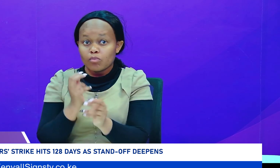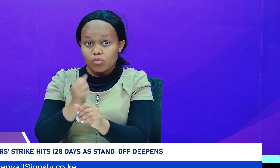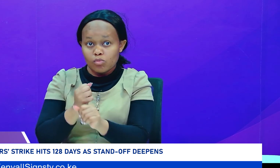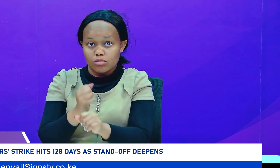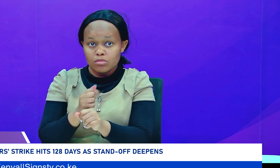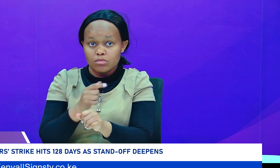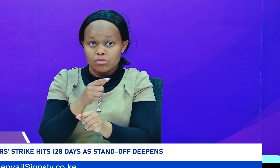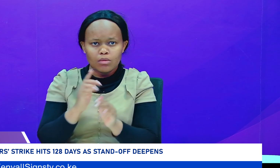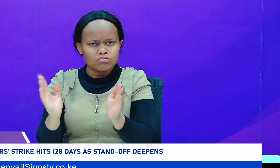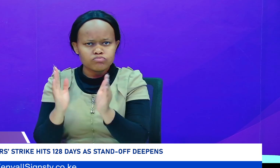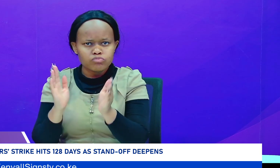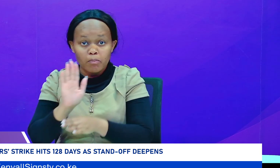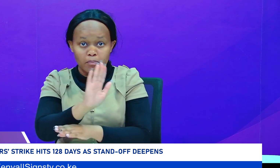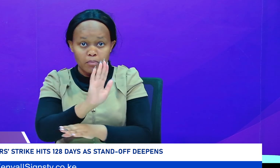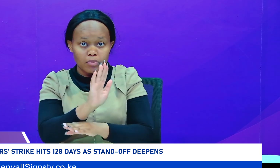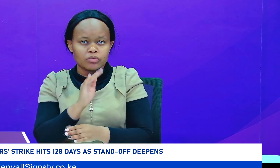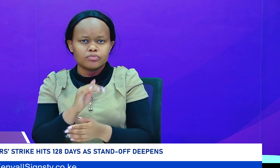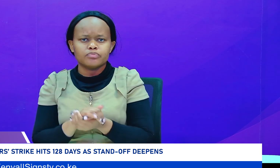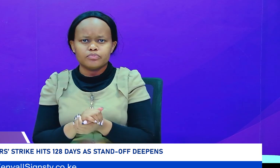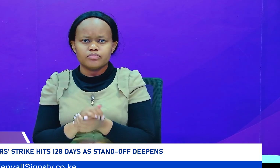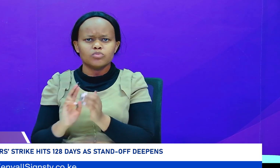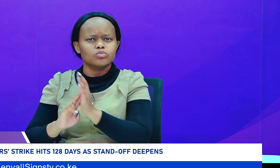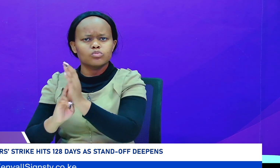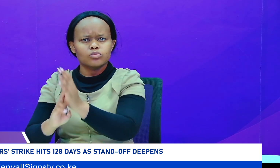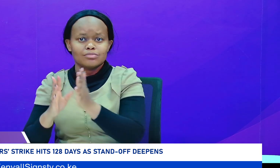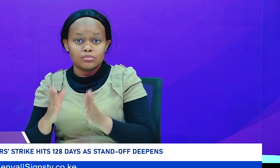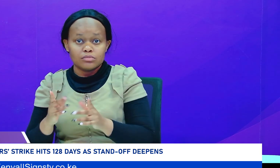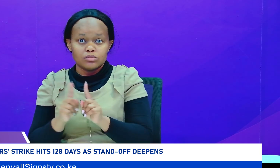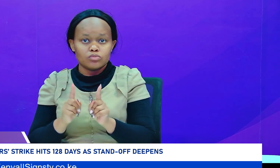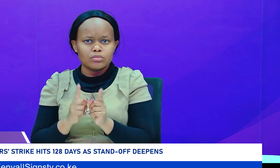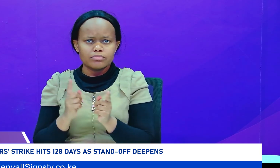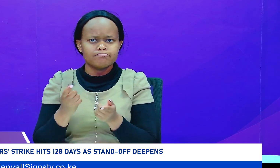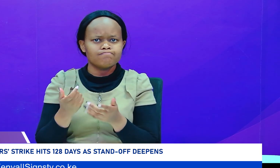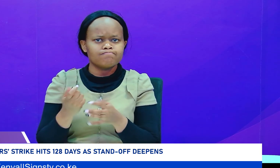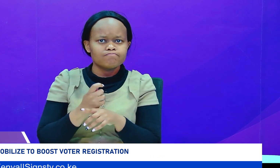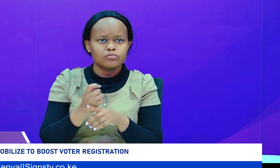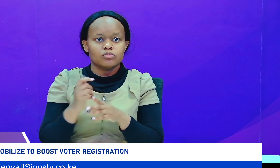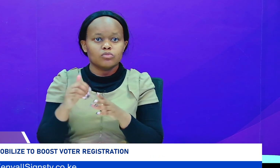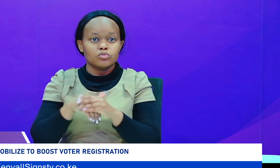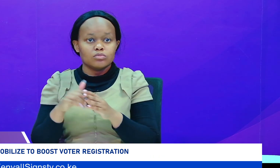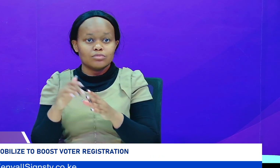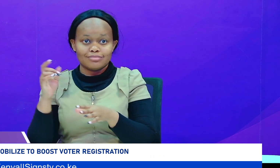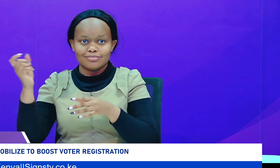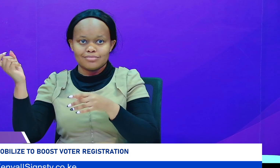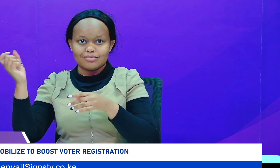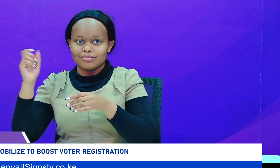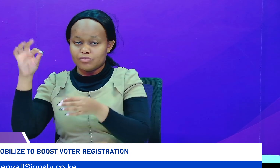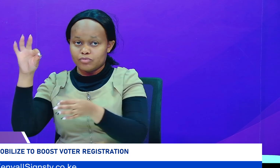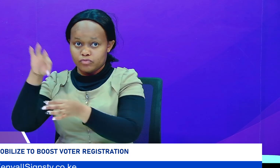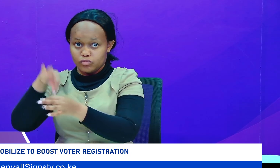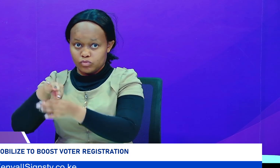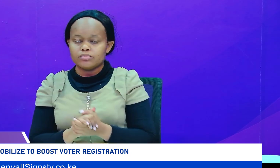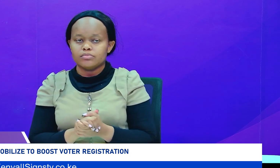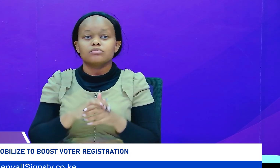street and visiting workplaces to encourage their peers to register and participate in elections.